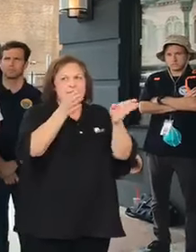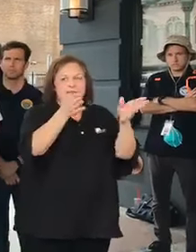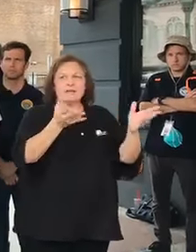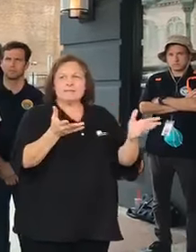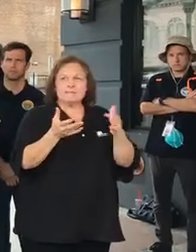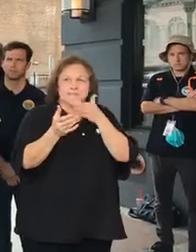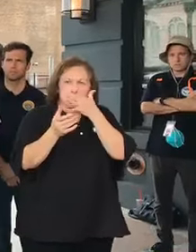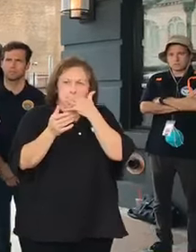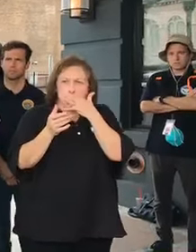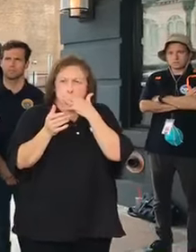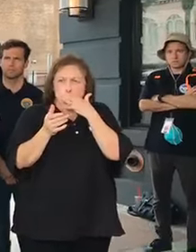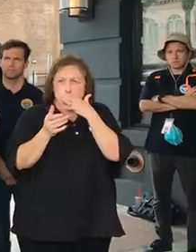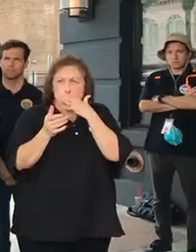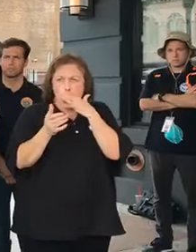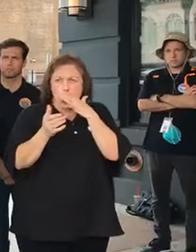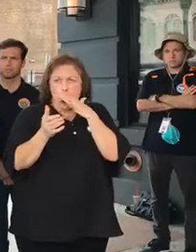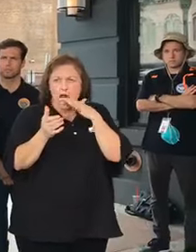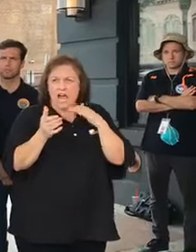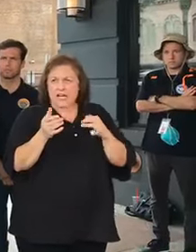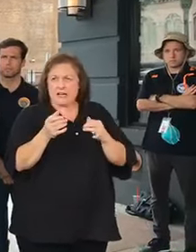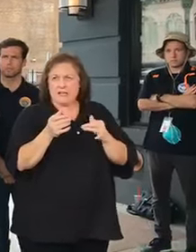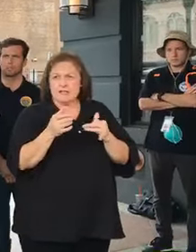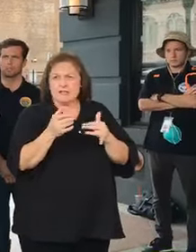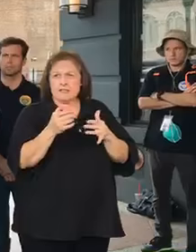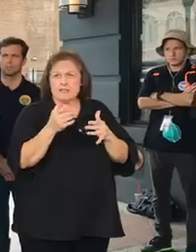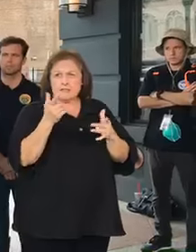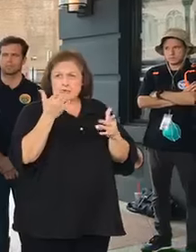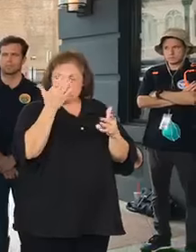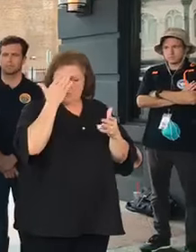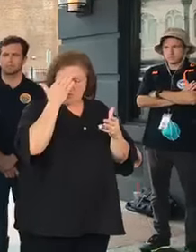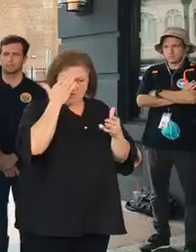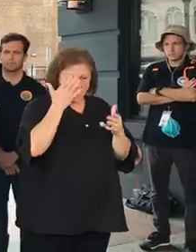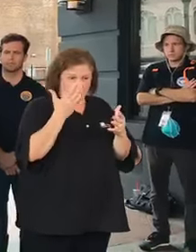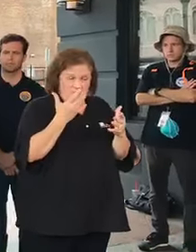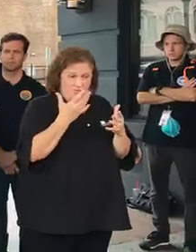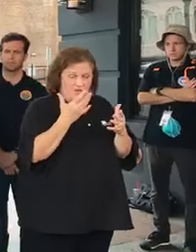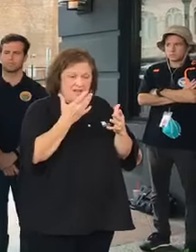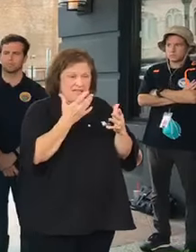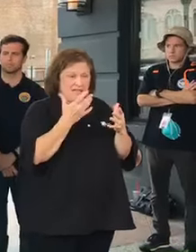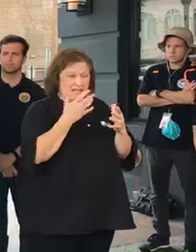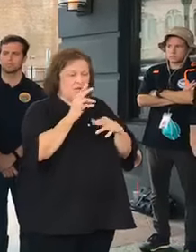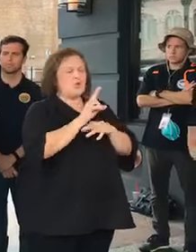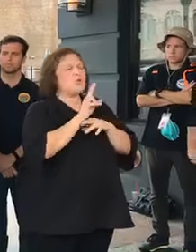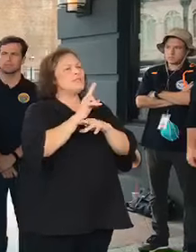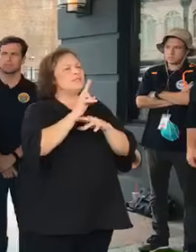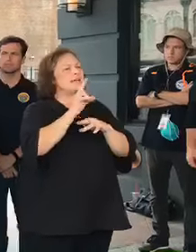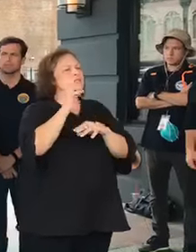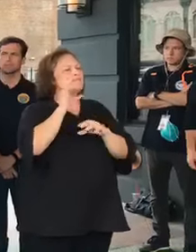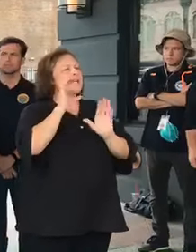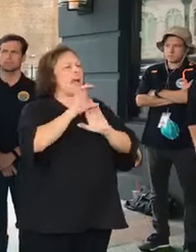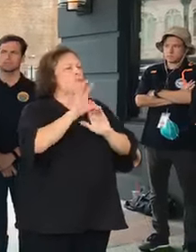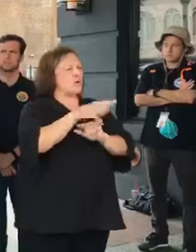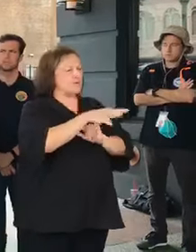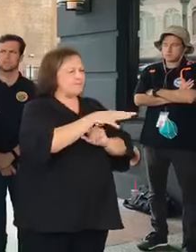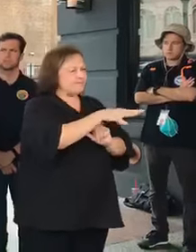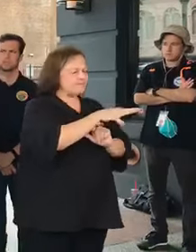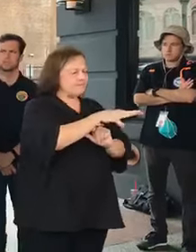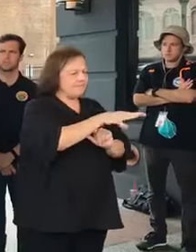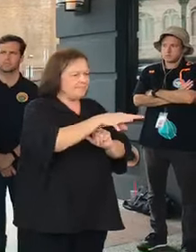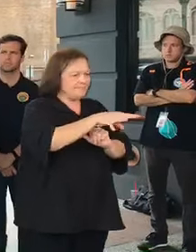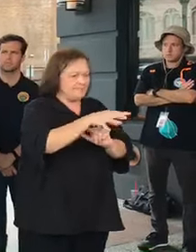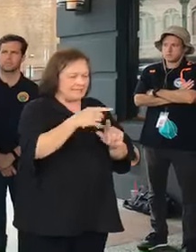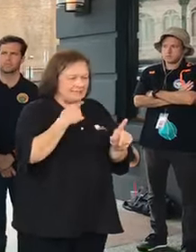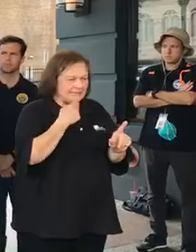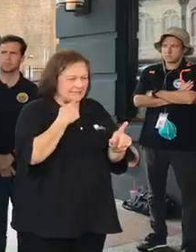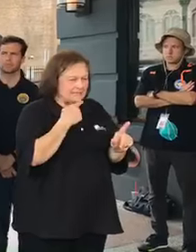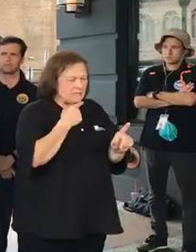this question, but can you describe the liquid any further in terms of color or what? They use a remote camera to get it. In their opinion, it was something